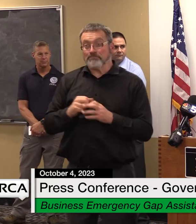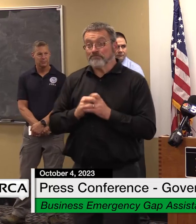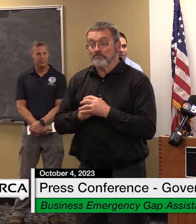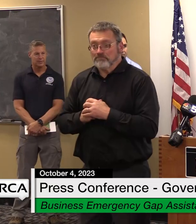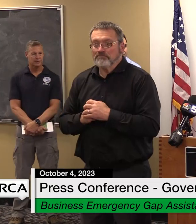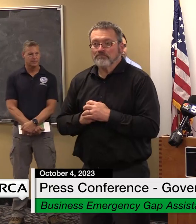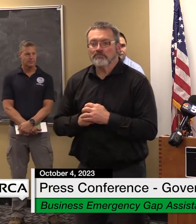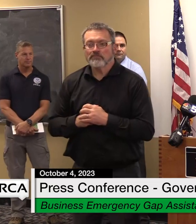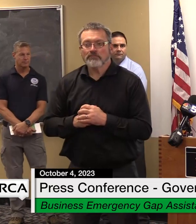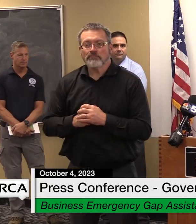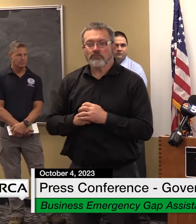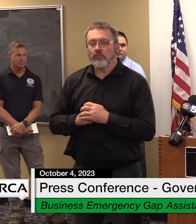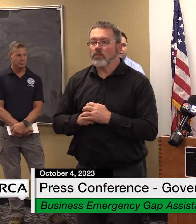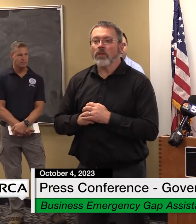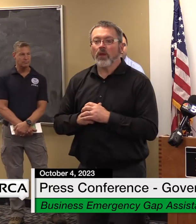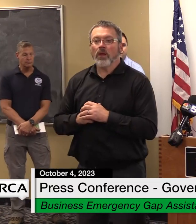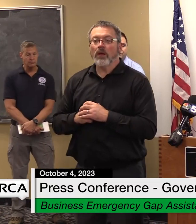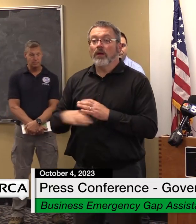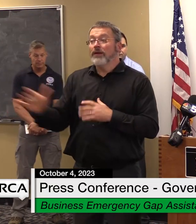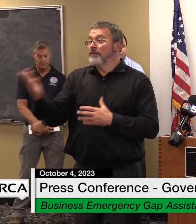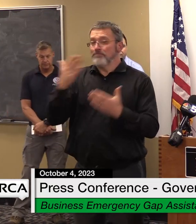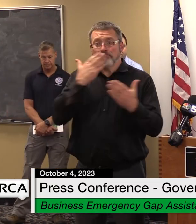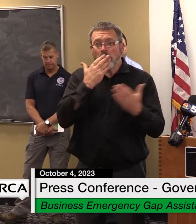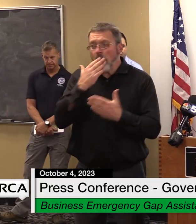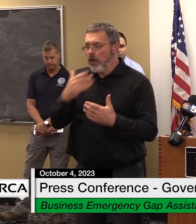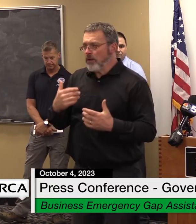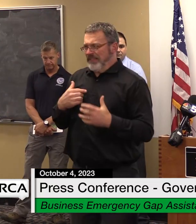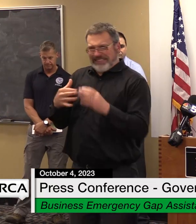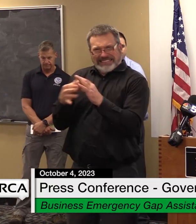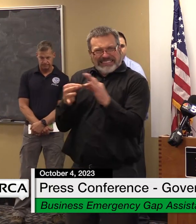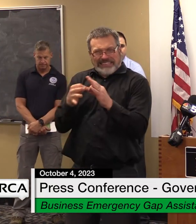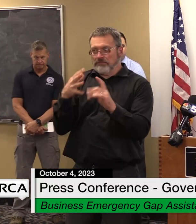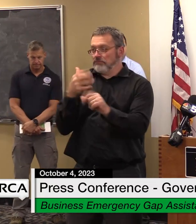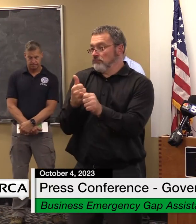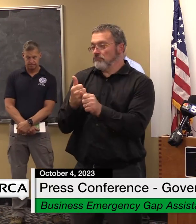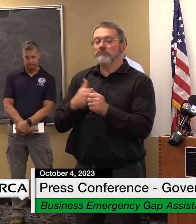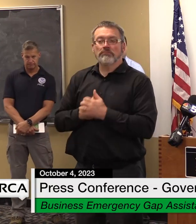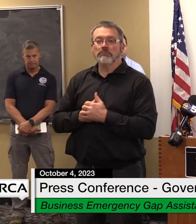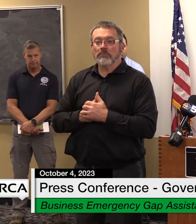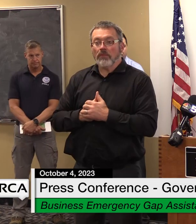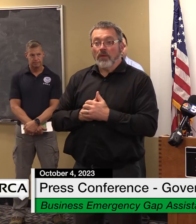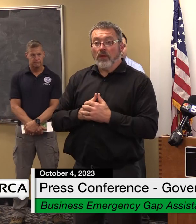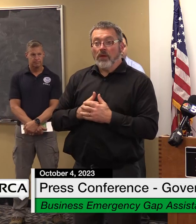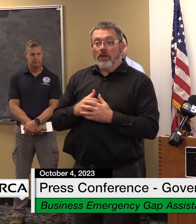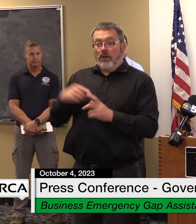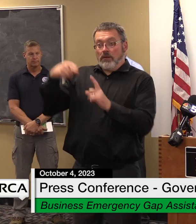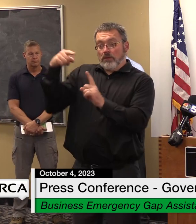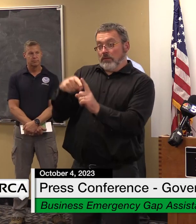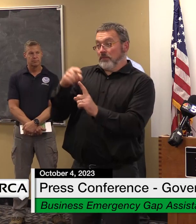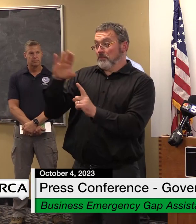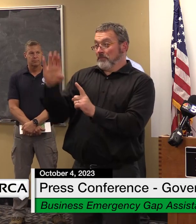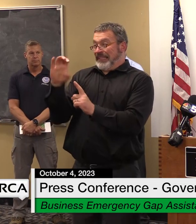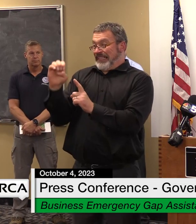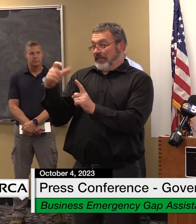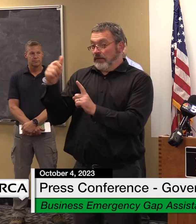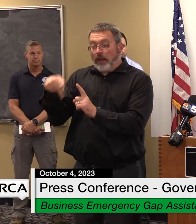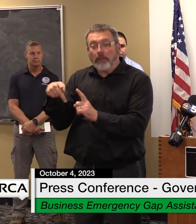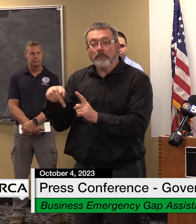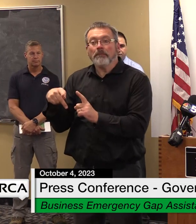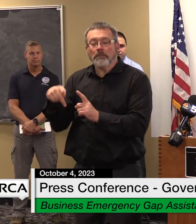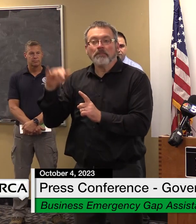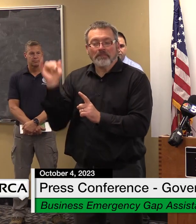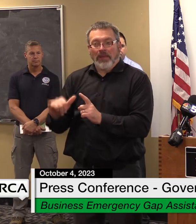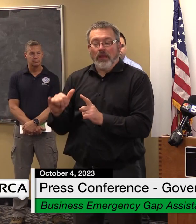Governor, thank you. Thank you for the opportunity to update everyone on the Business Emergency Gap Assistance Program, or as we call it,